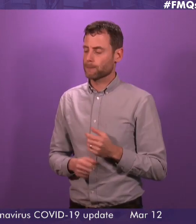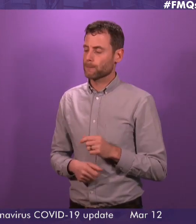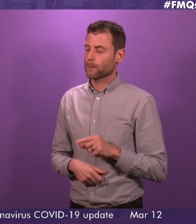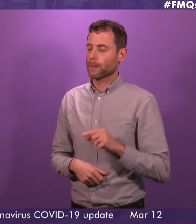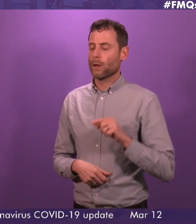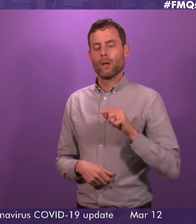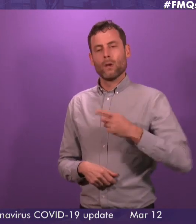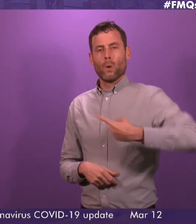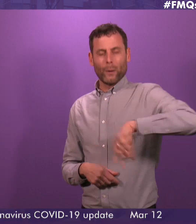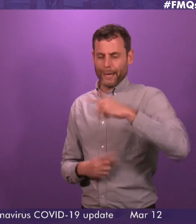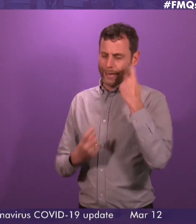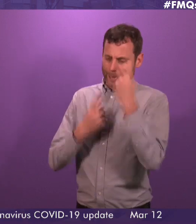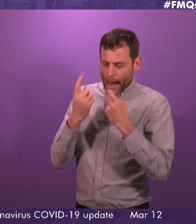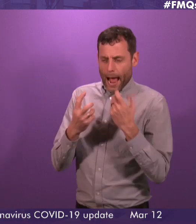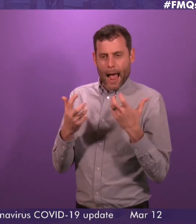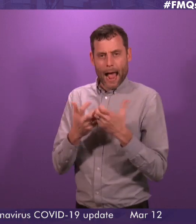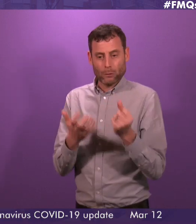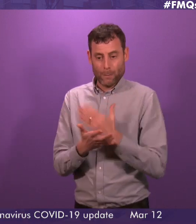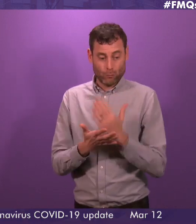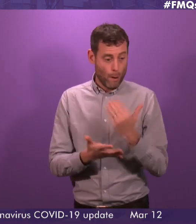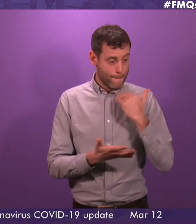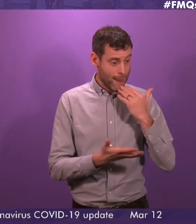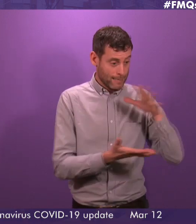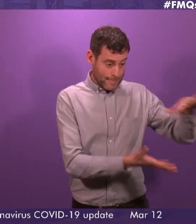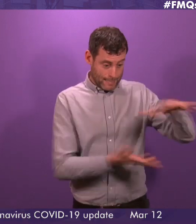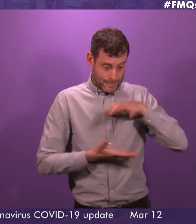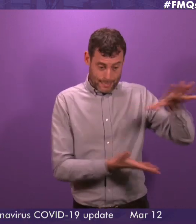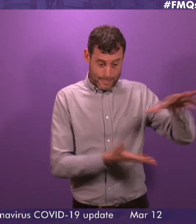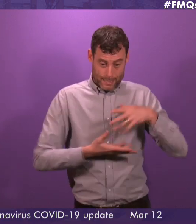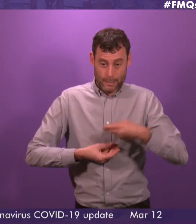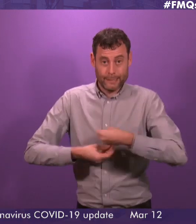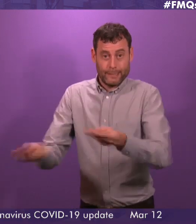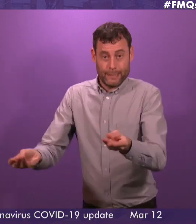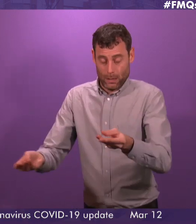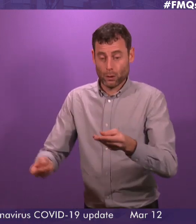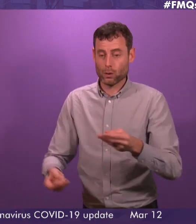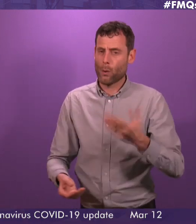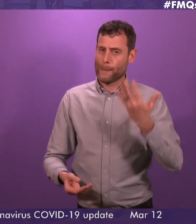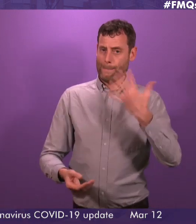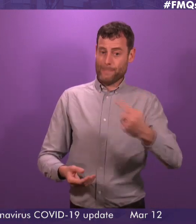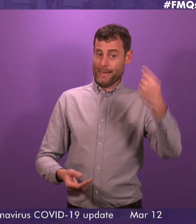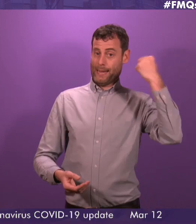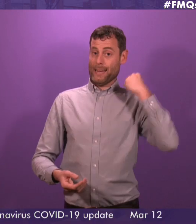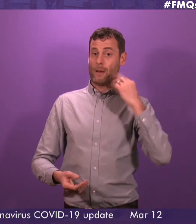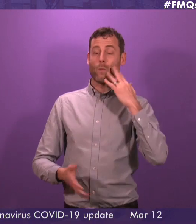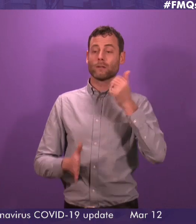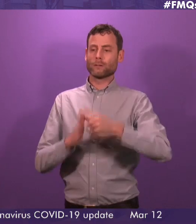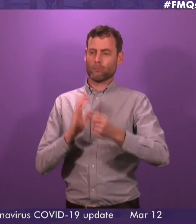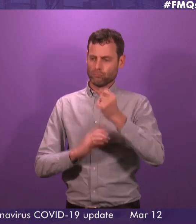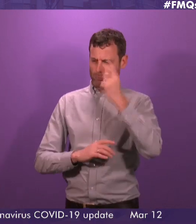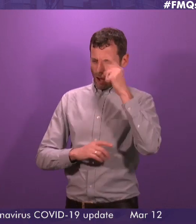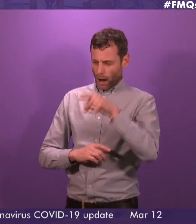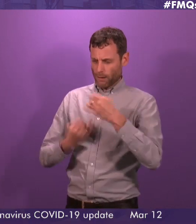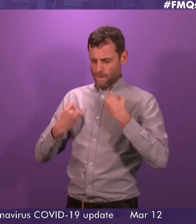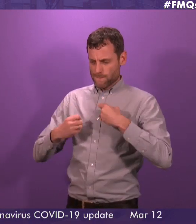at how to ensure there are forward supplies. They have been doing this from the moment we were first aware of this virus,